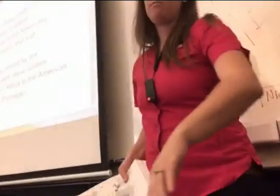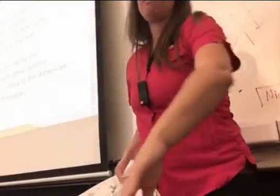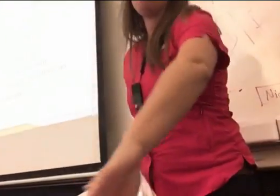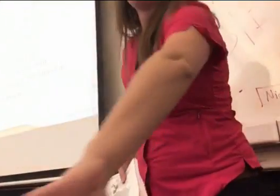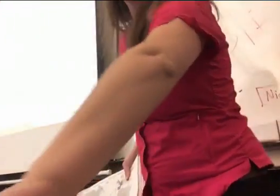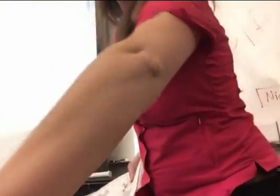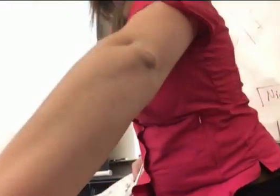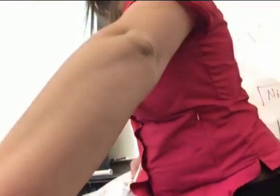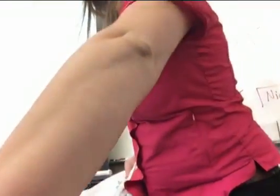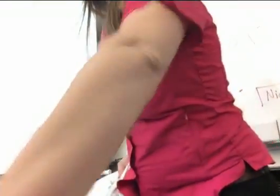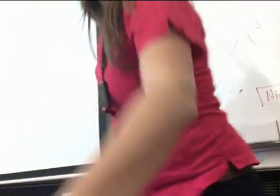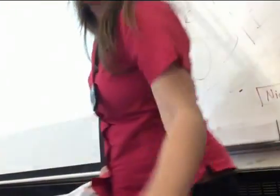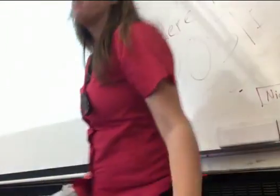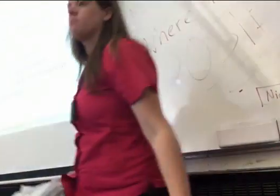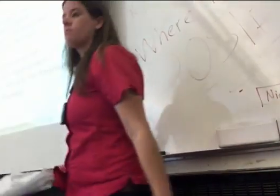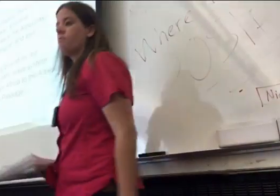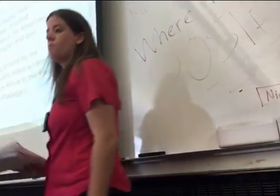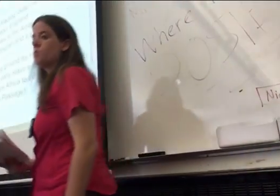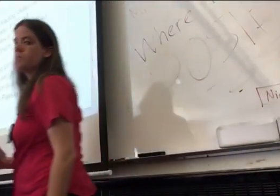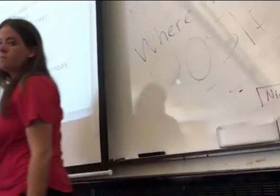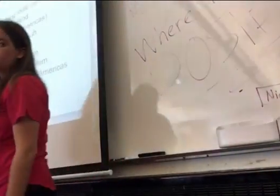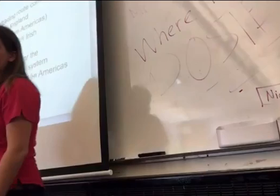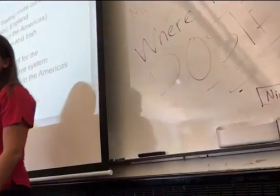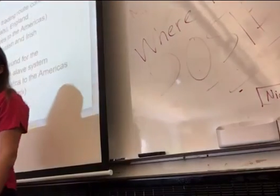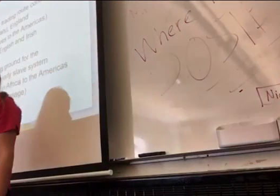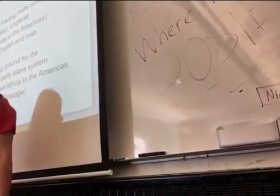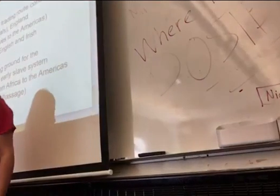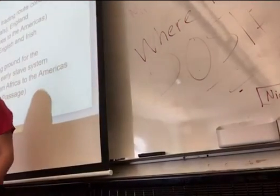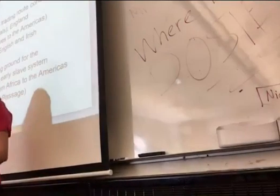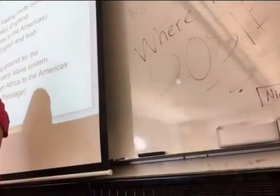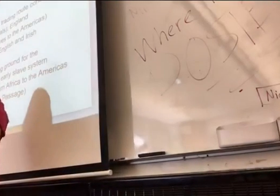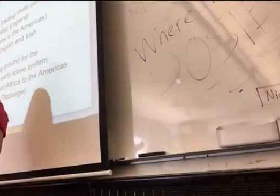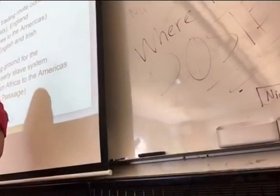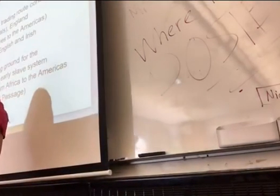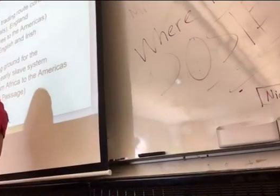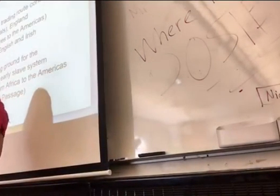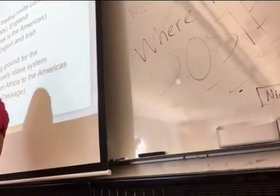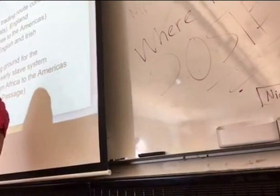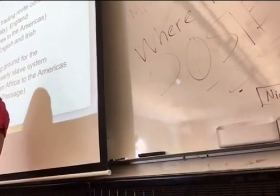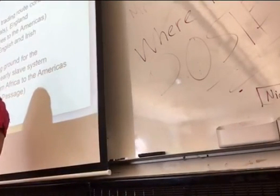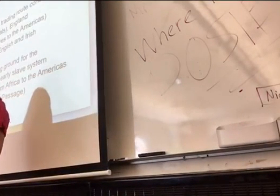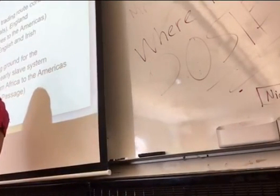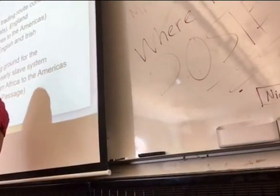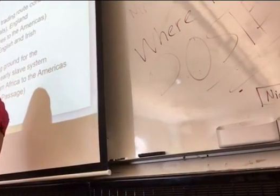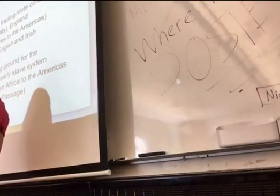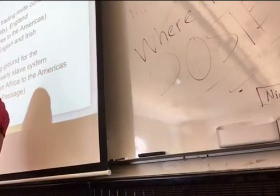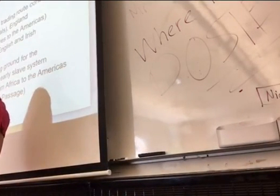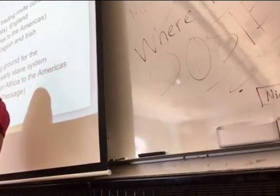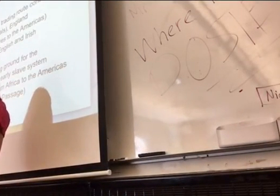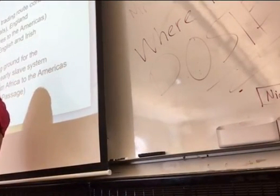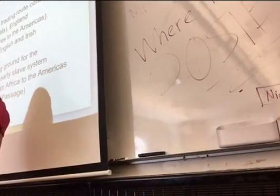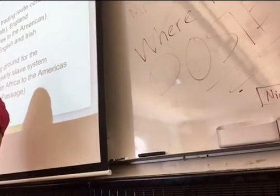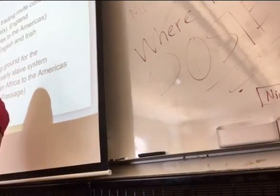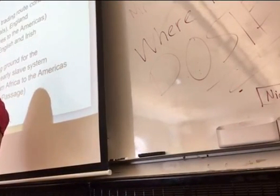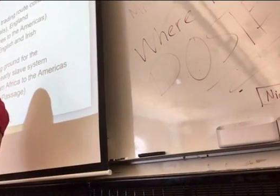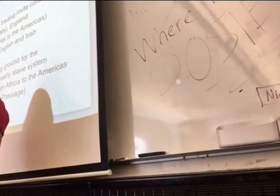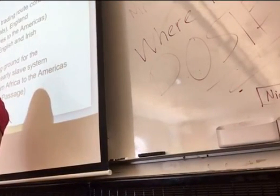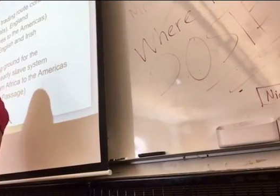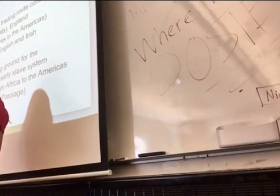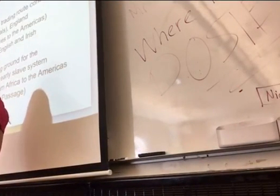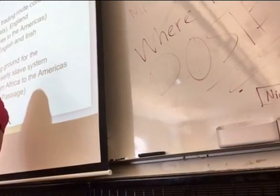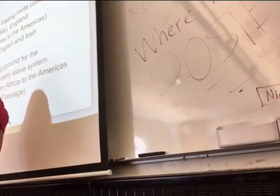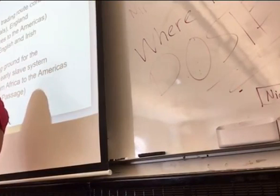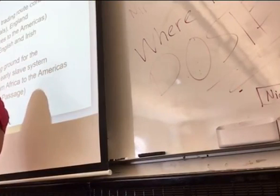This is like France. This is the Lance train too. Literally everyone's. This is bad, right? Yeah. They're legit